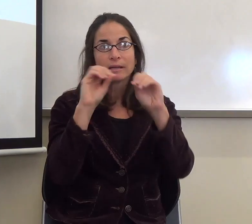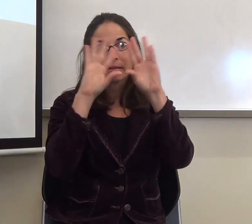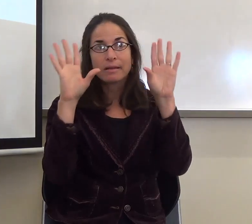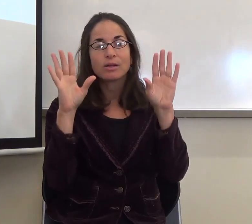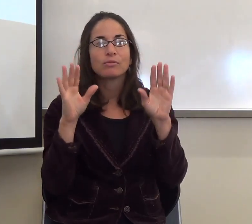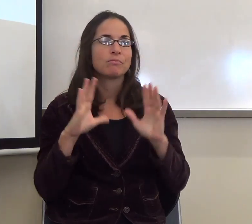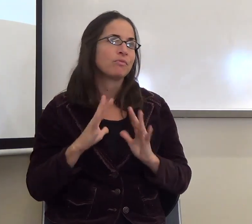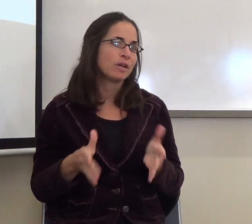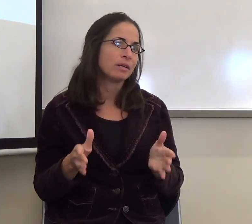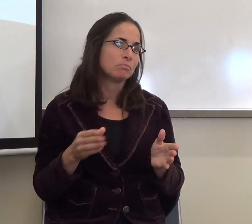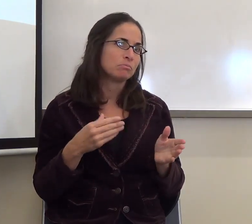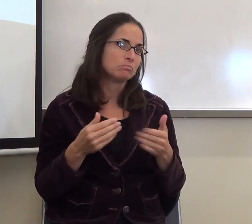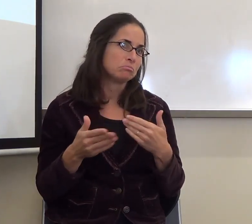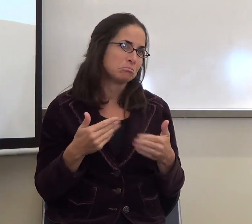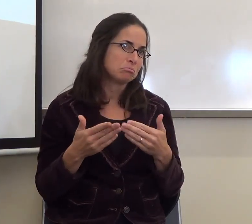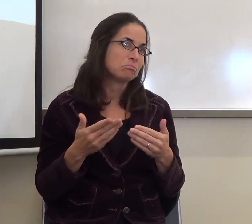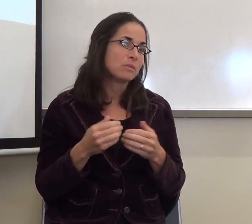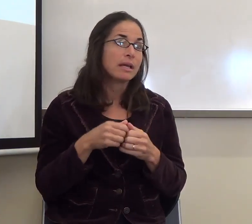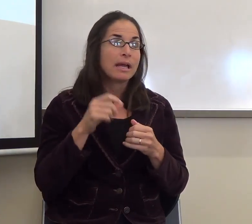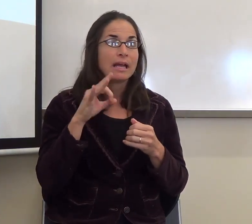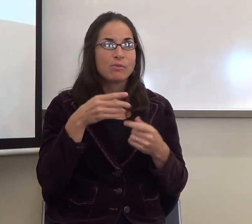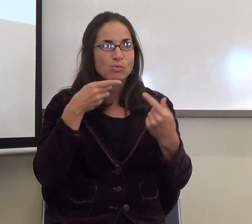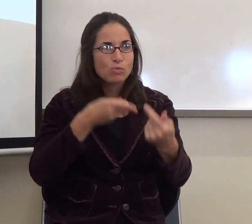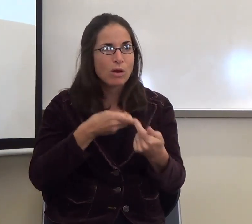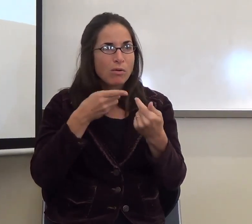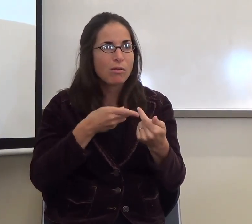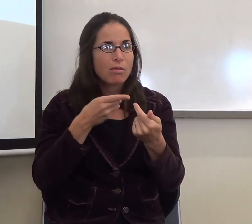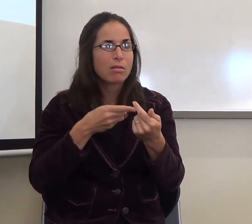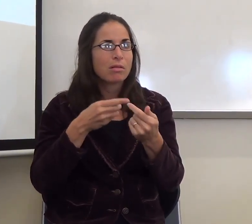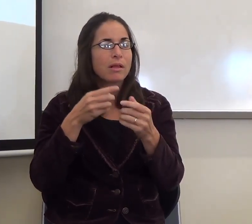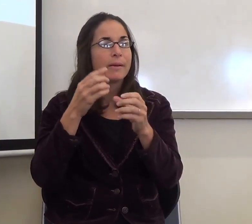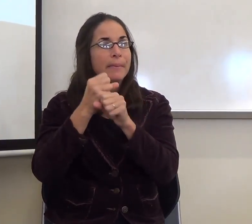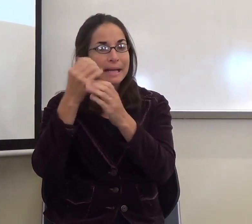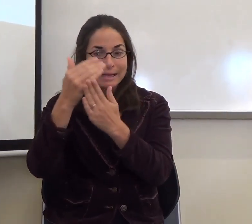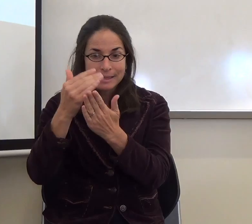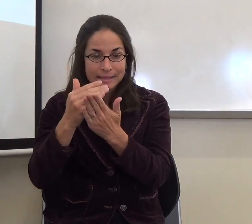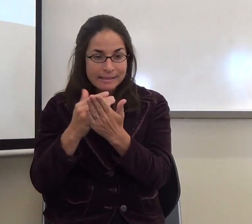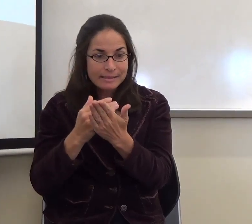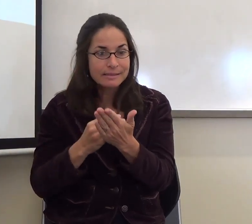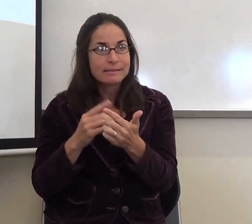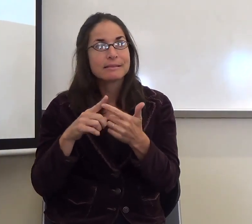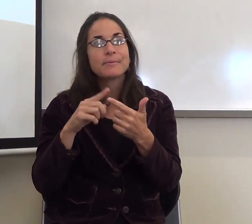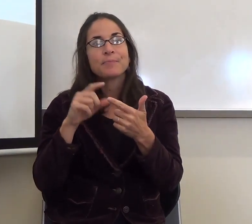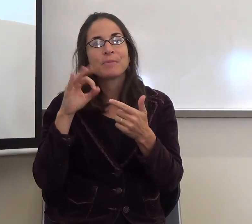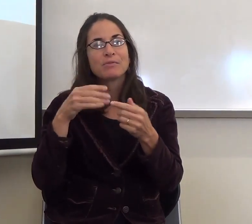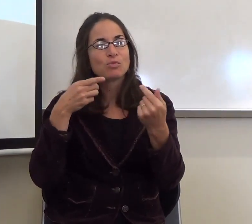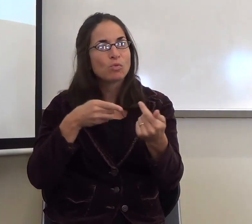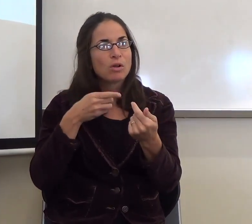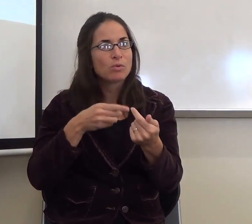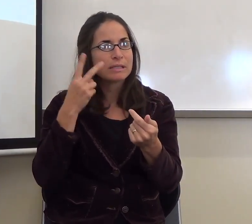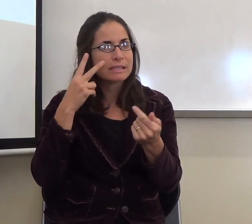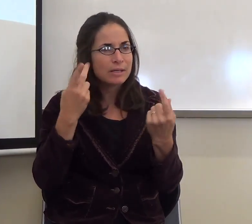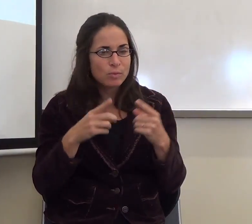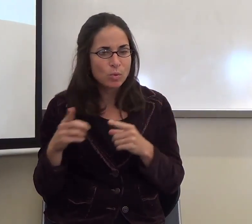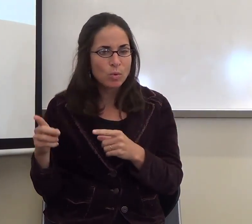fine. Okay. But if you're having trouble making a list of things, if you're having trouble seeing what's going on, if you come to